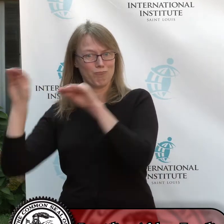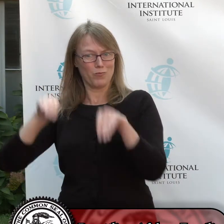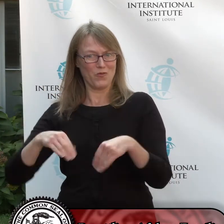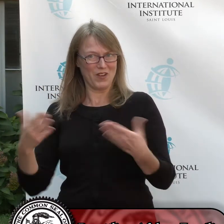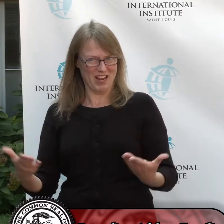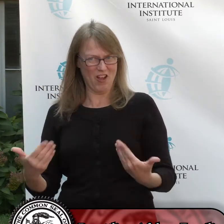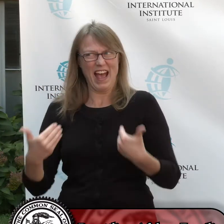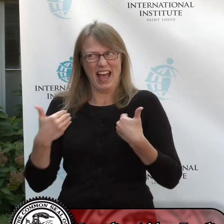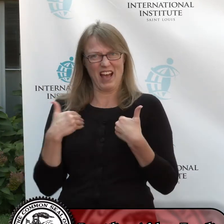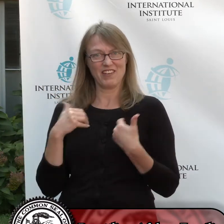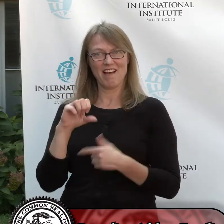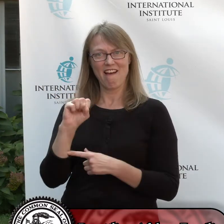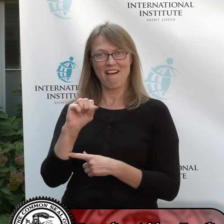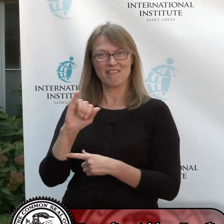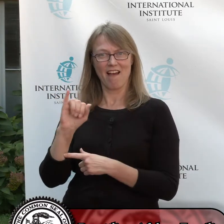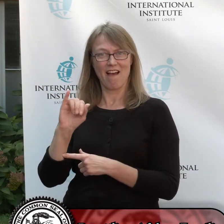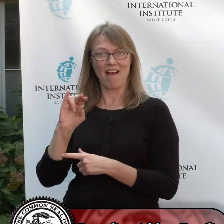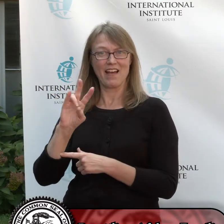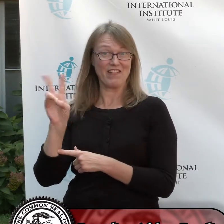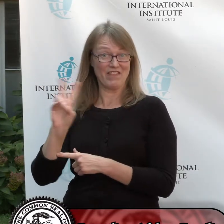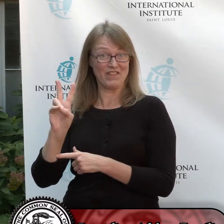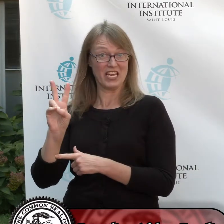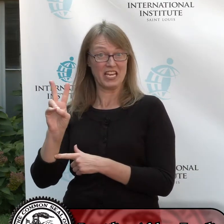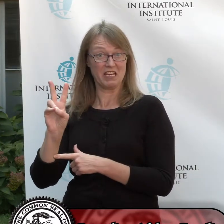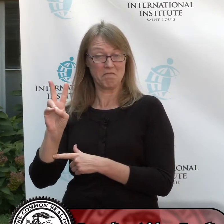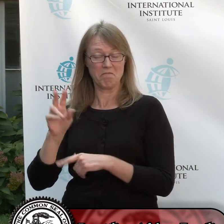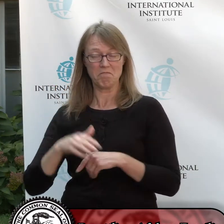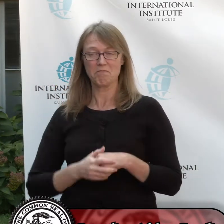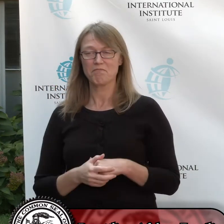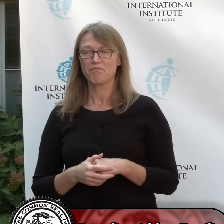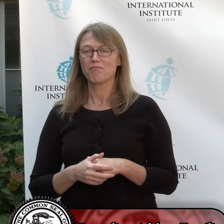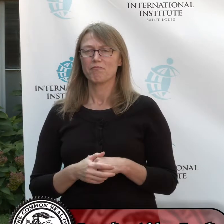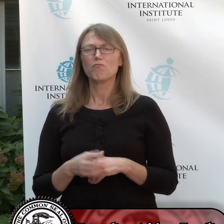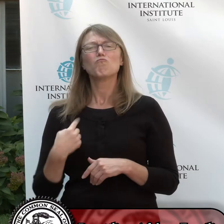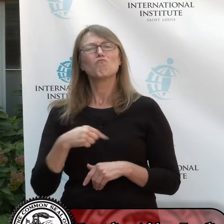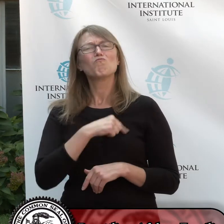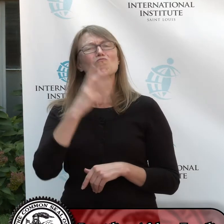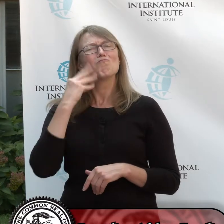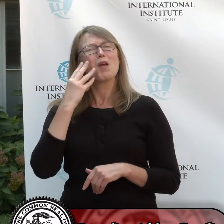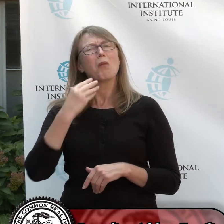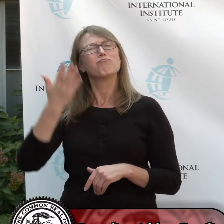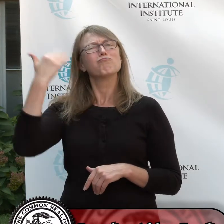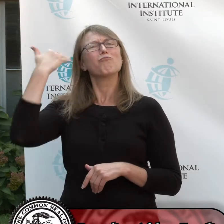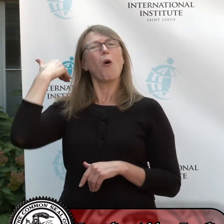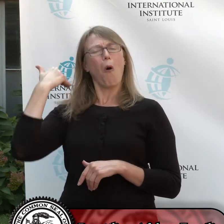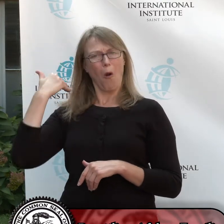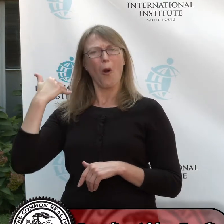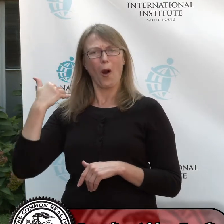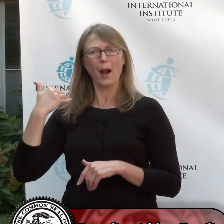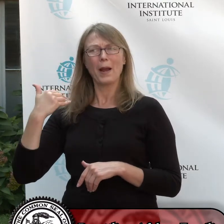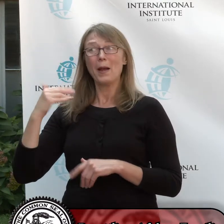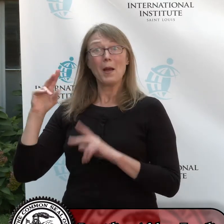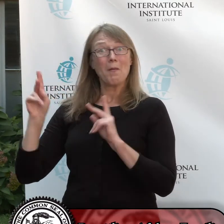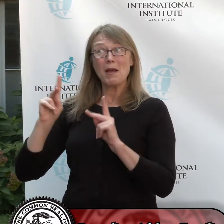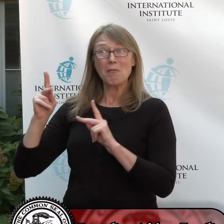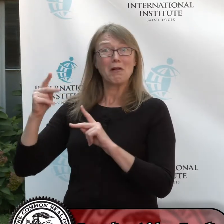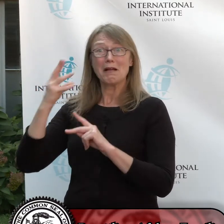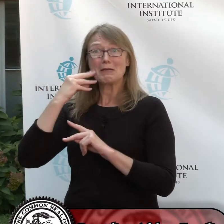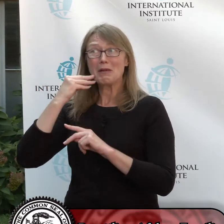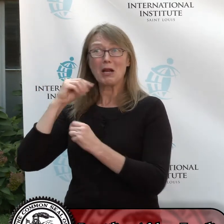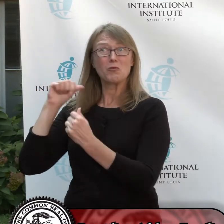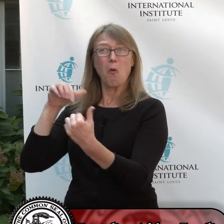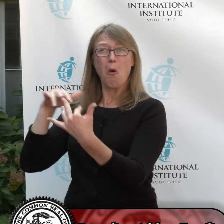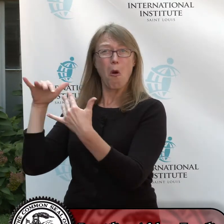stranger to welcoming survivors of war to our home. In the 1990s, St. Louis welcomed